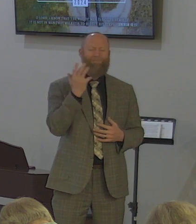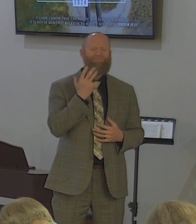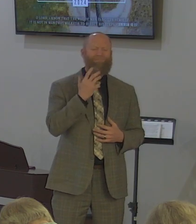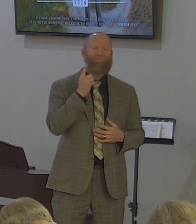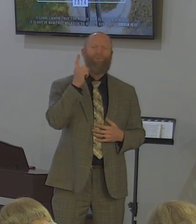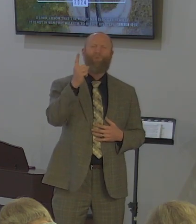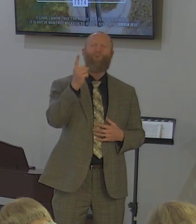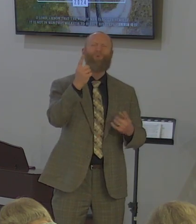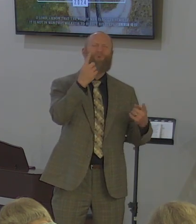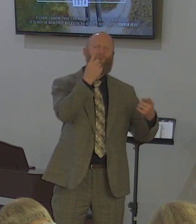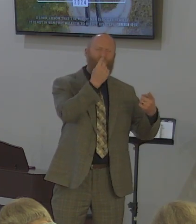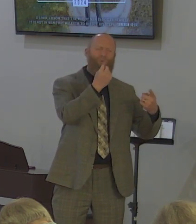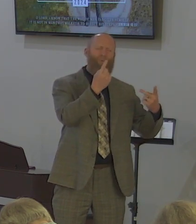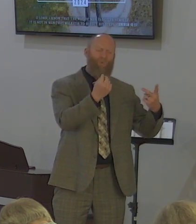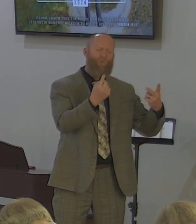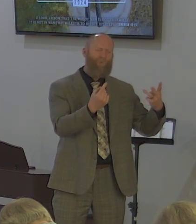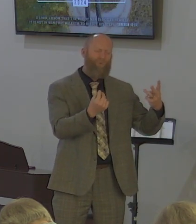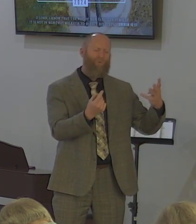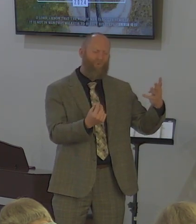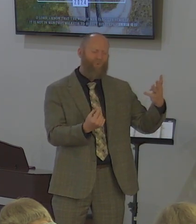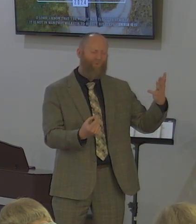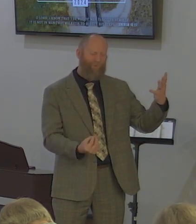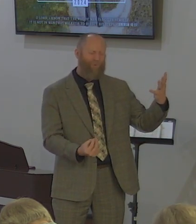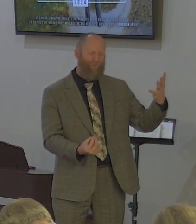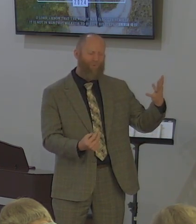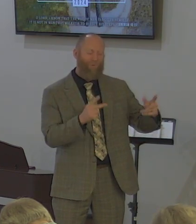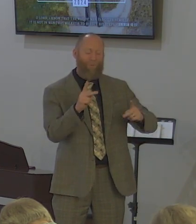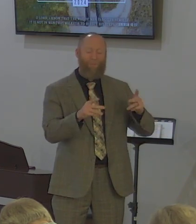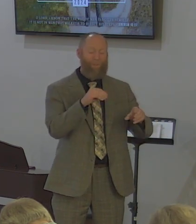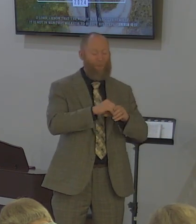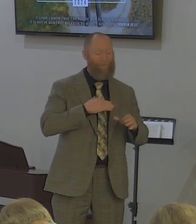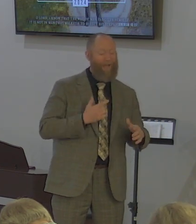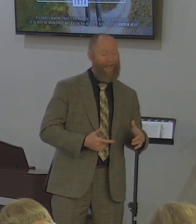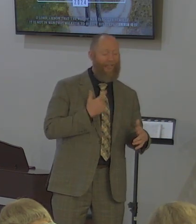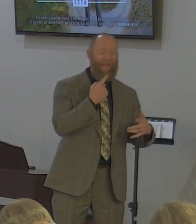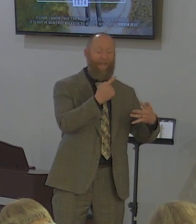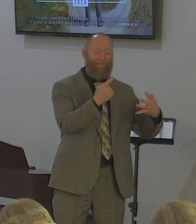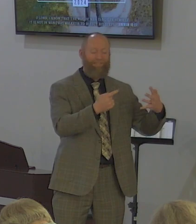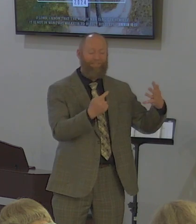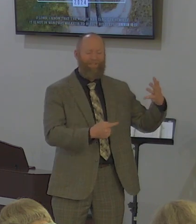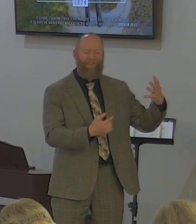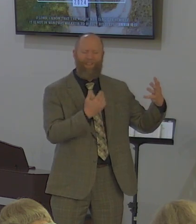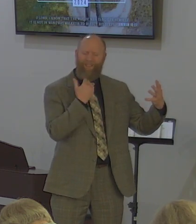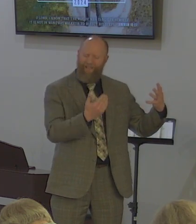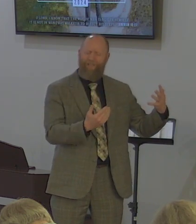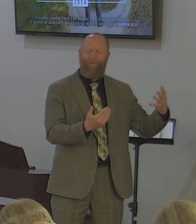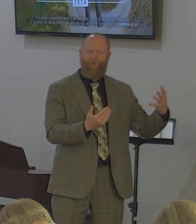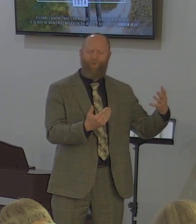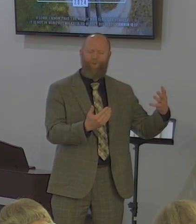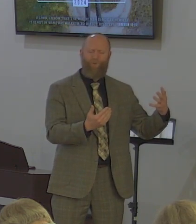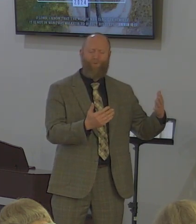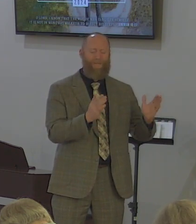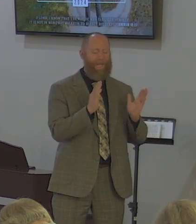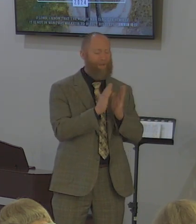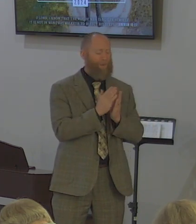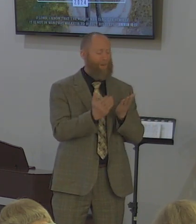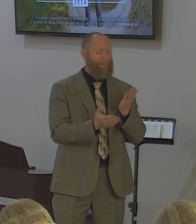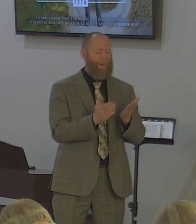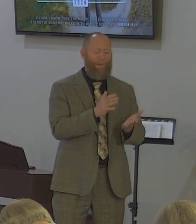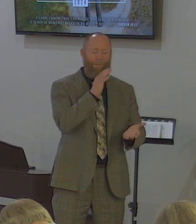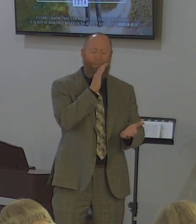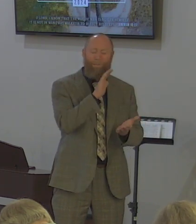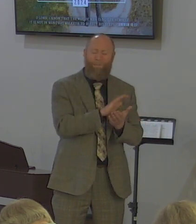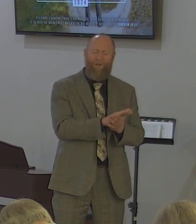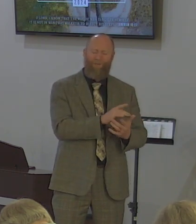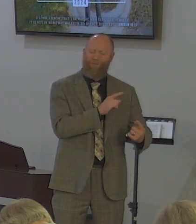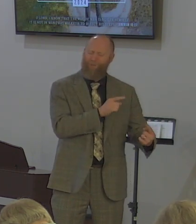You thanks for who and what You've put in our life, to praise God for them. Listen, I pray, God, for the struggling marriage tonight, that the husband